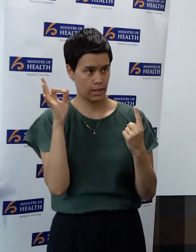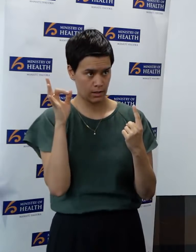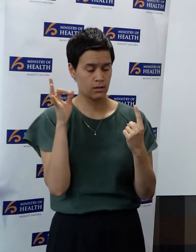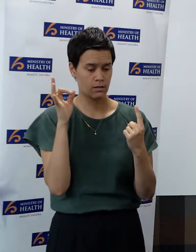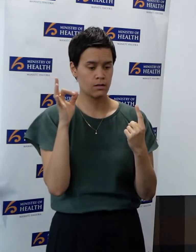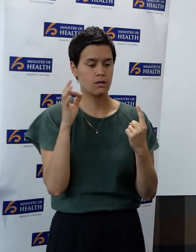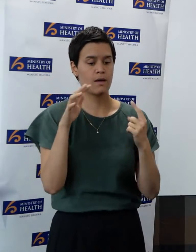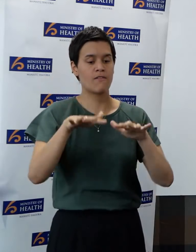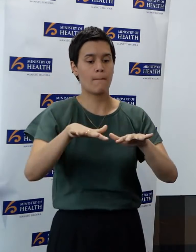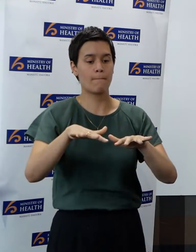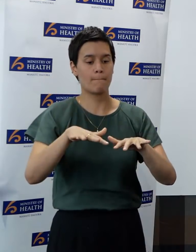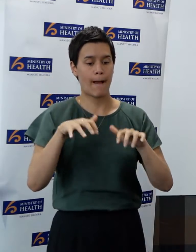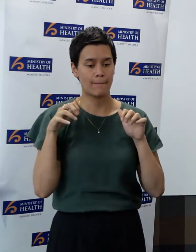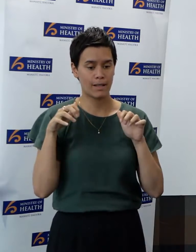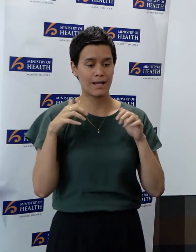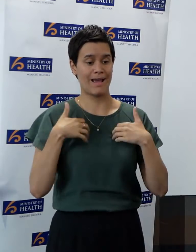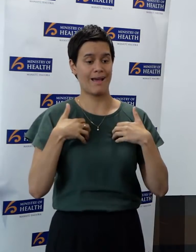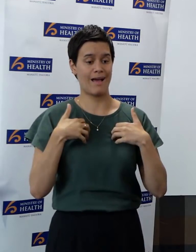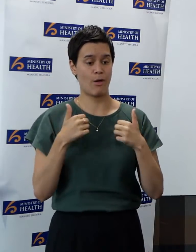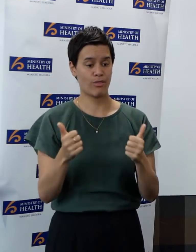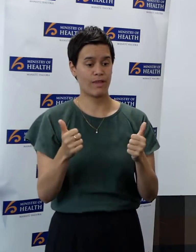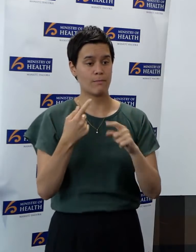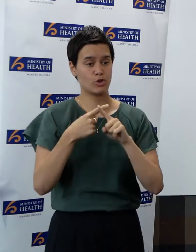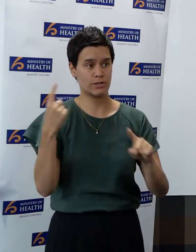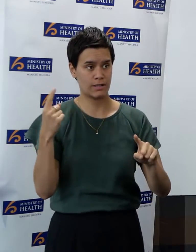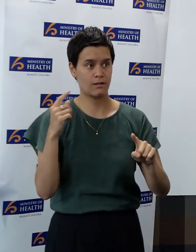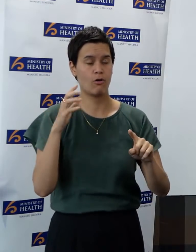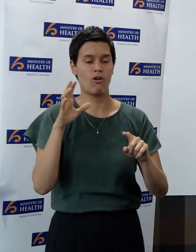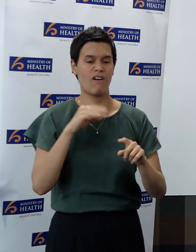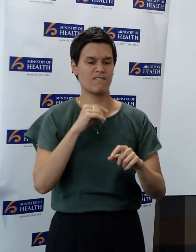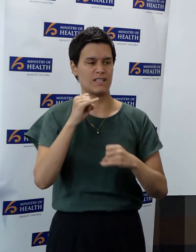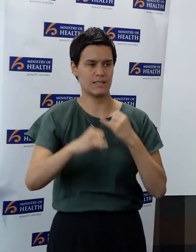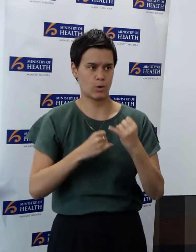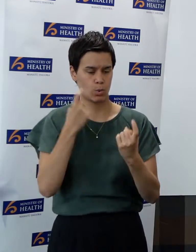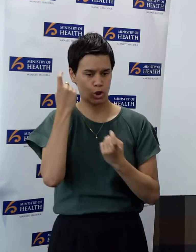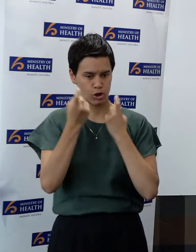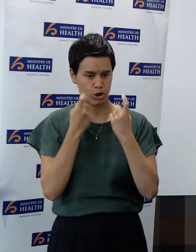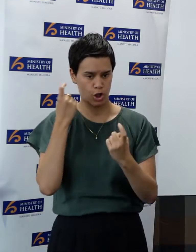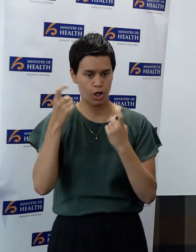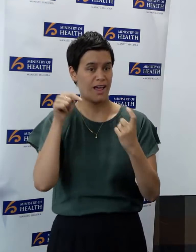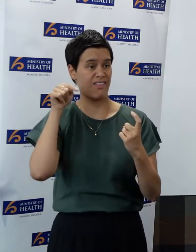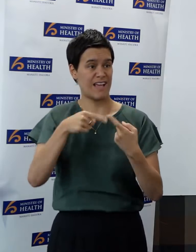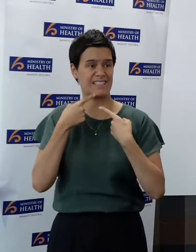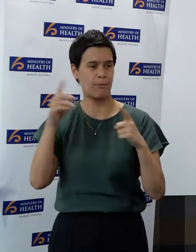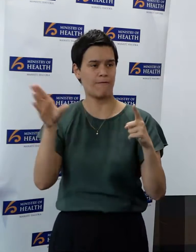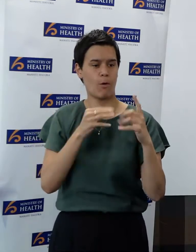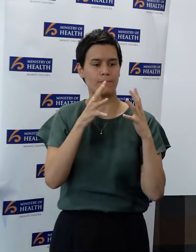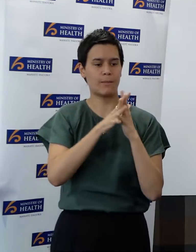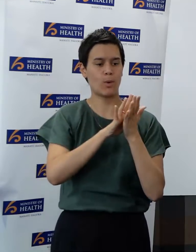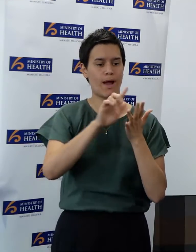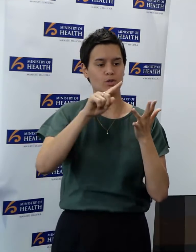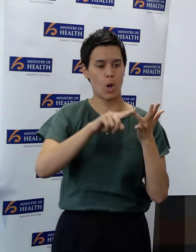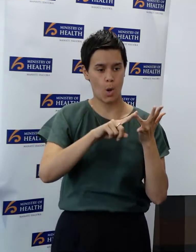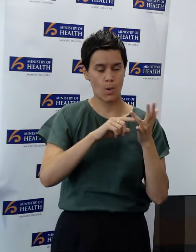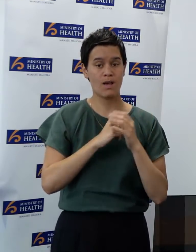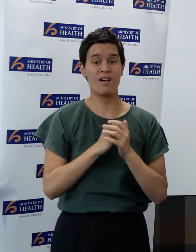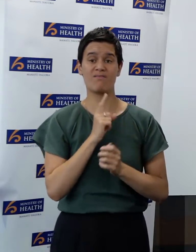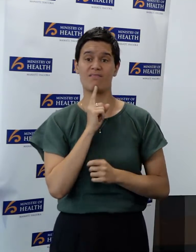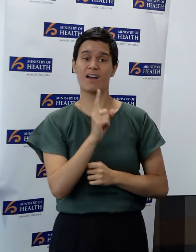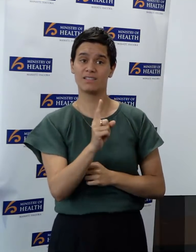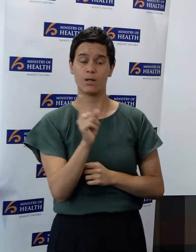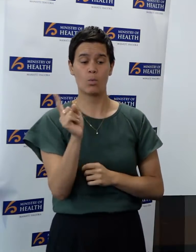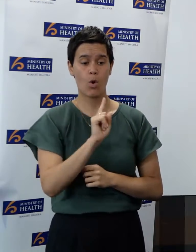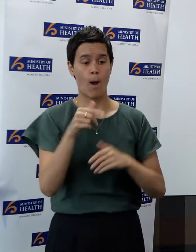Health Emergency of International Concern, the WHO Director General emphasised that border measures needed to be proportionate